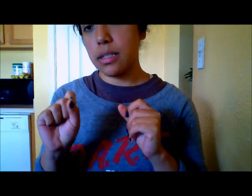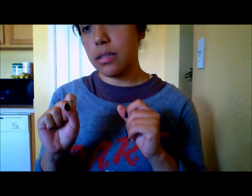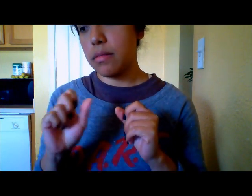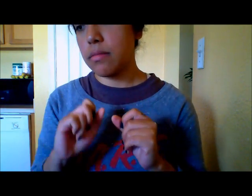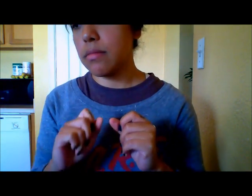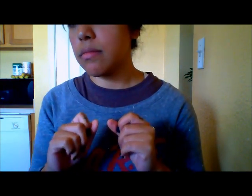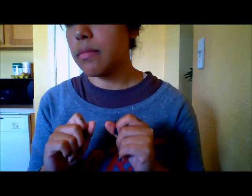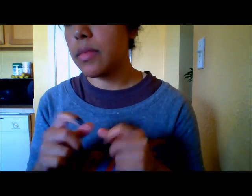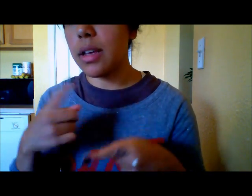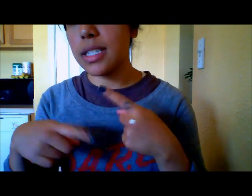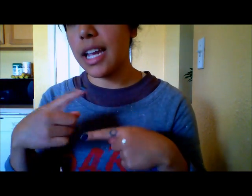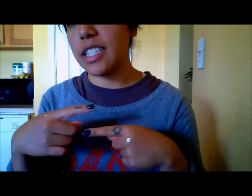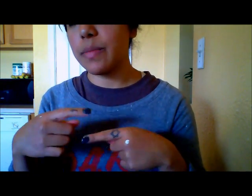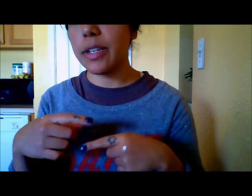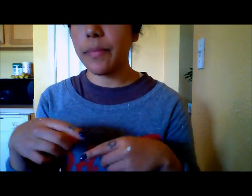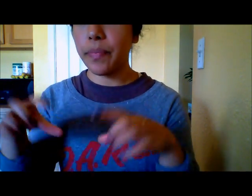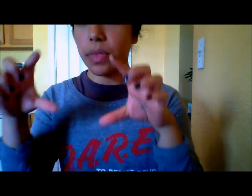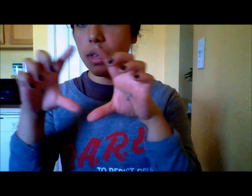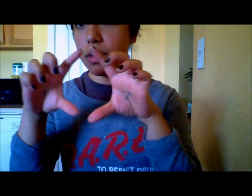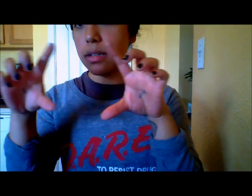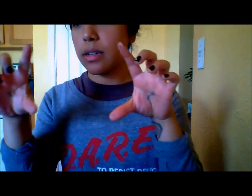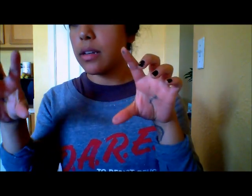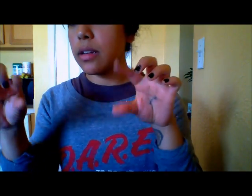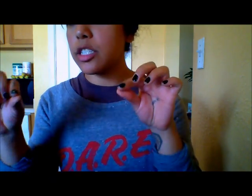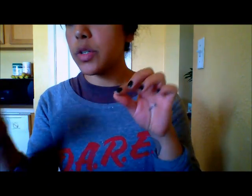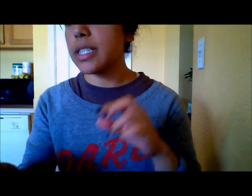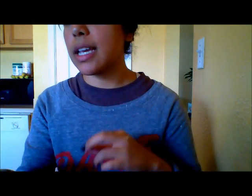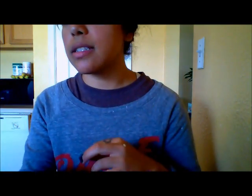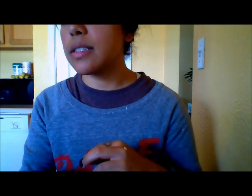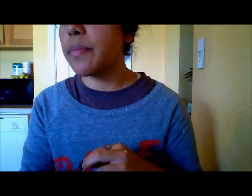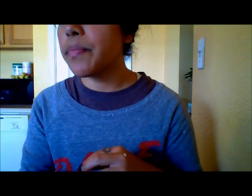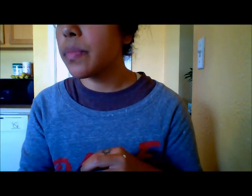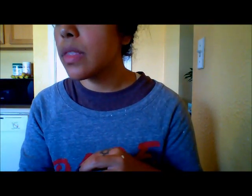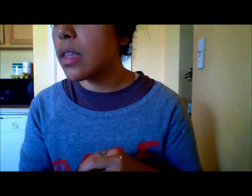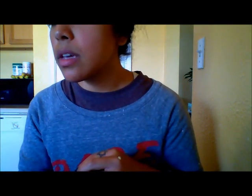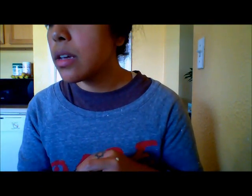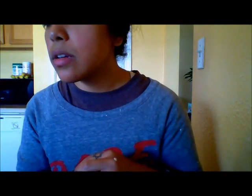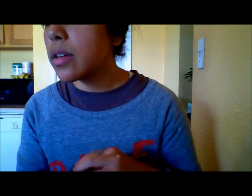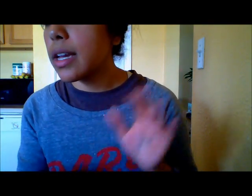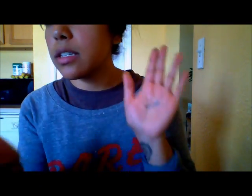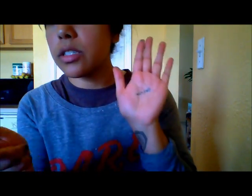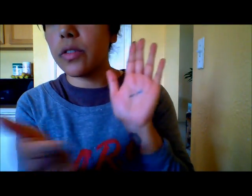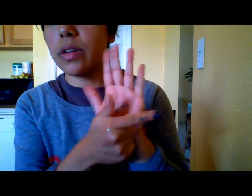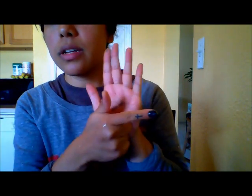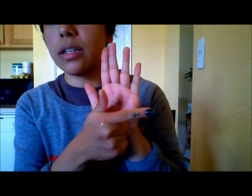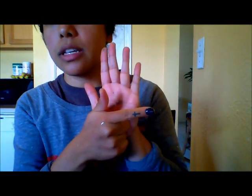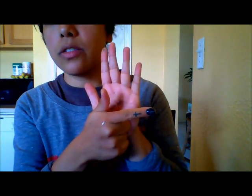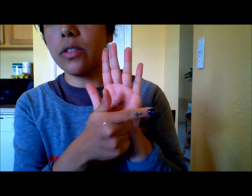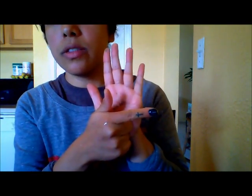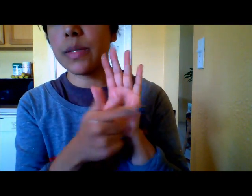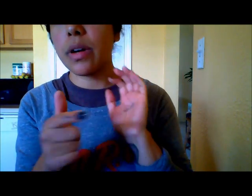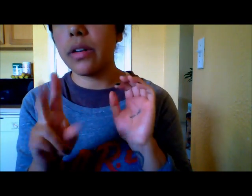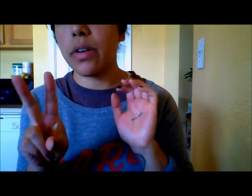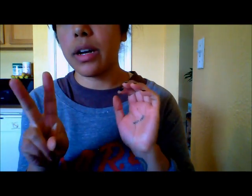signs, not signs, but street signs. Okay, so illegal, that's part of